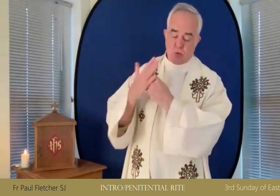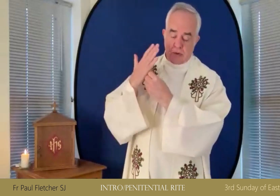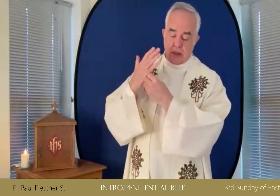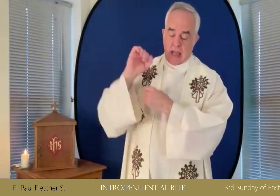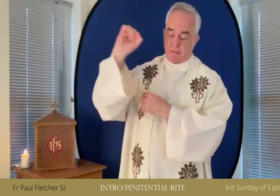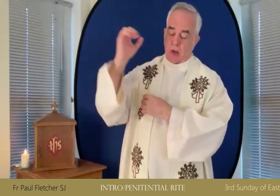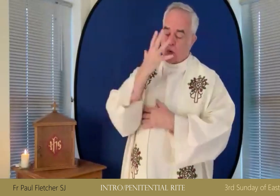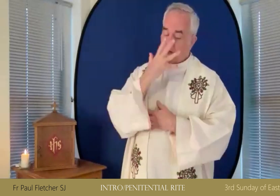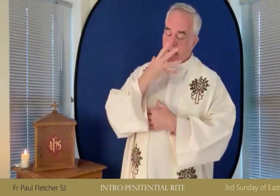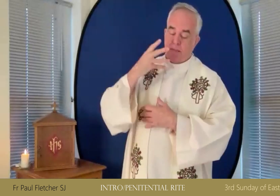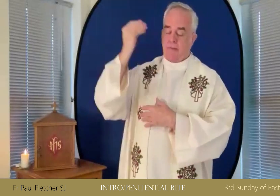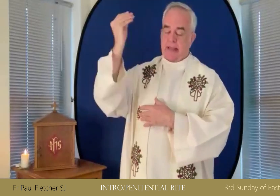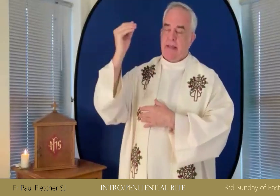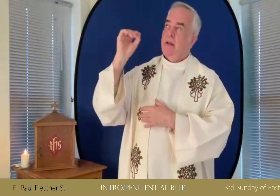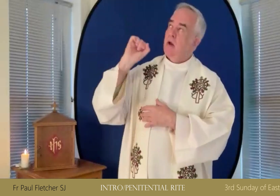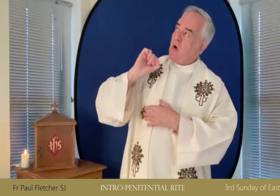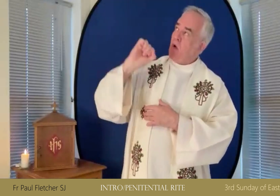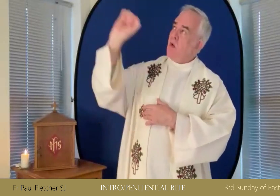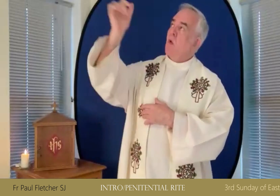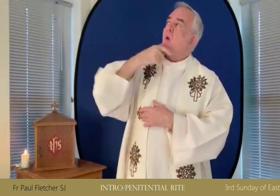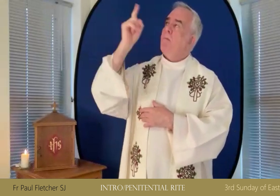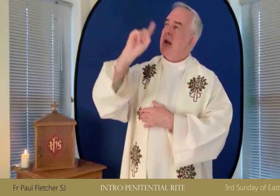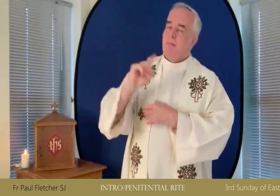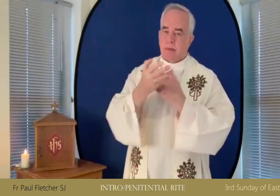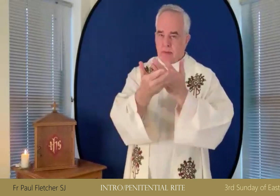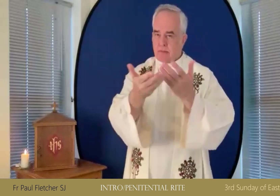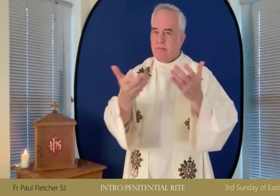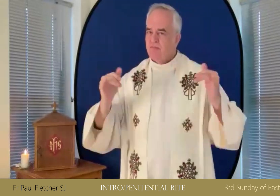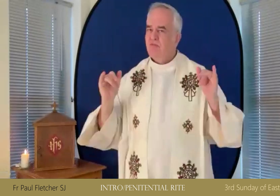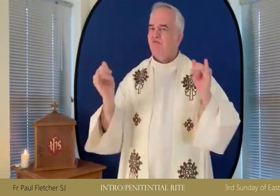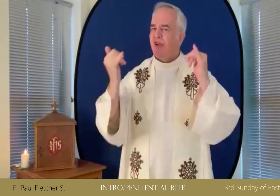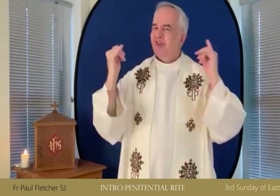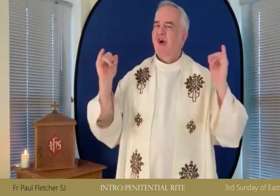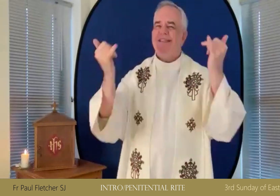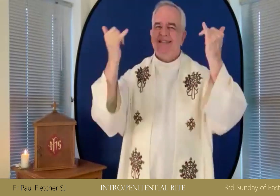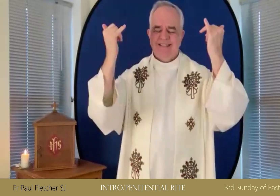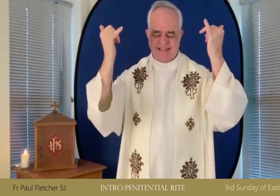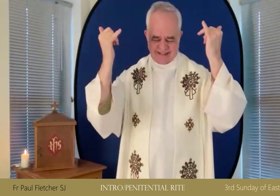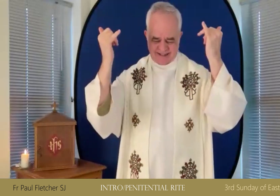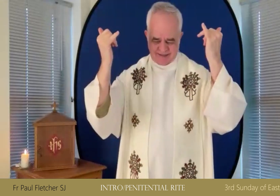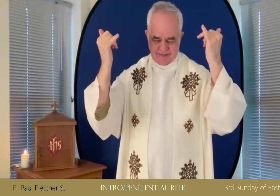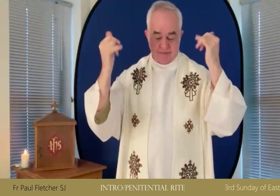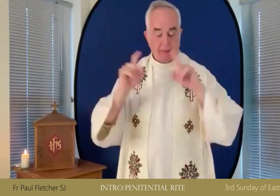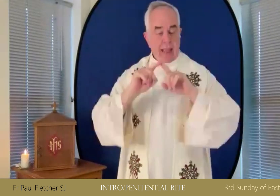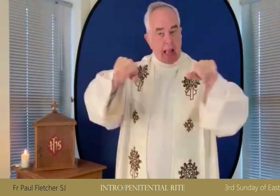Renewed by your spirit, your people rejoice. As